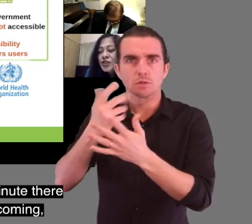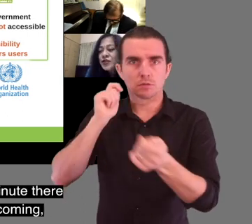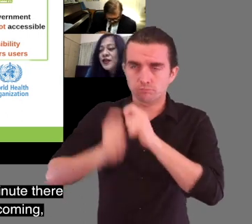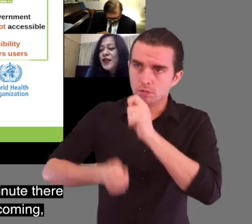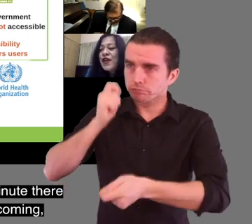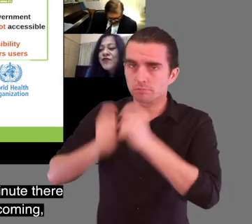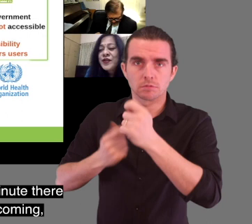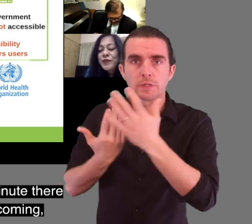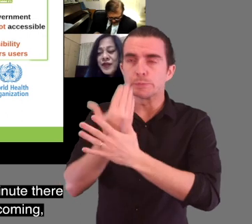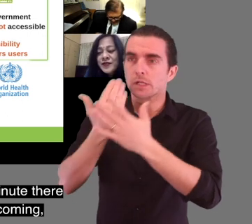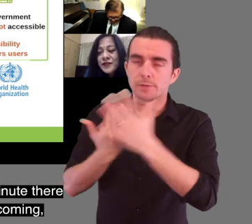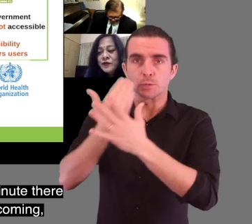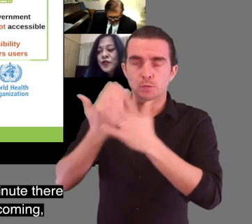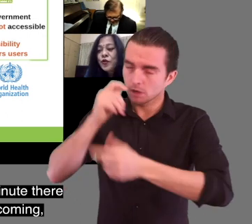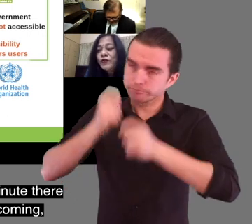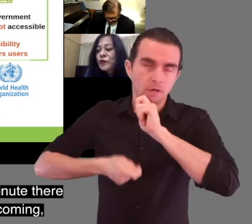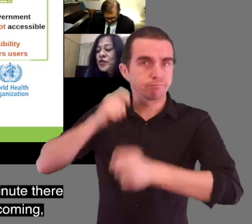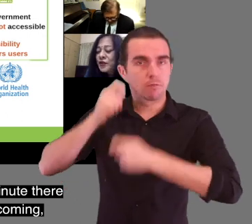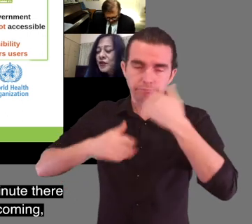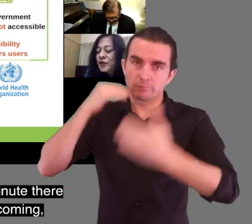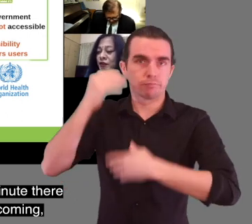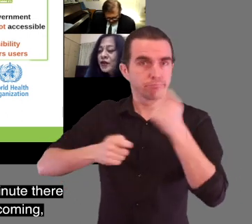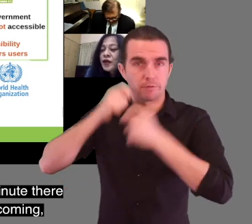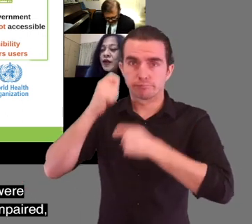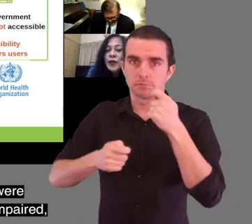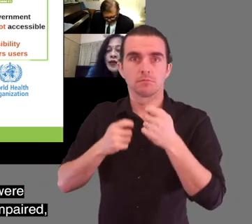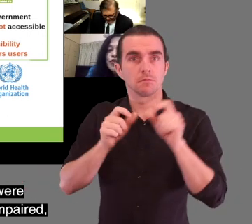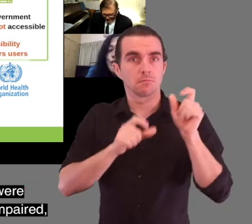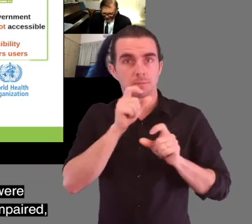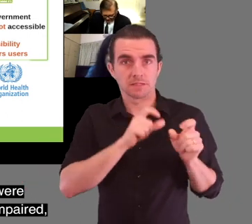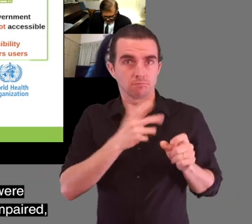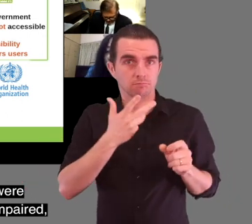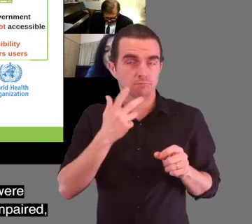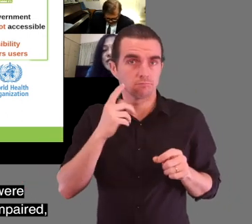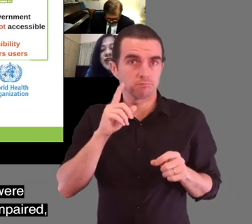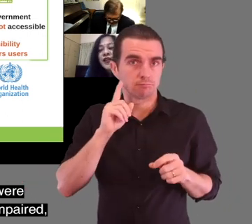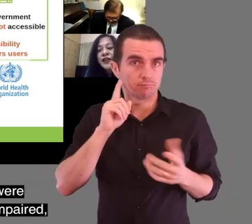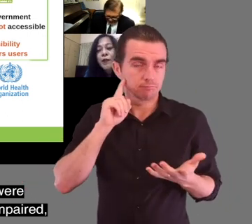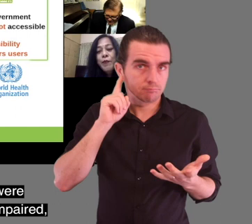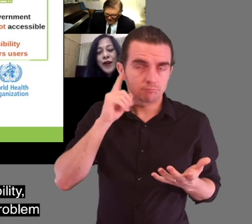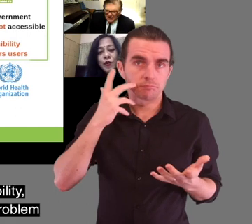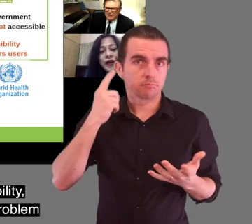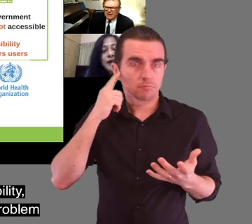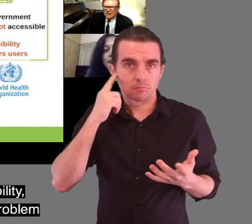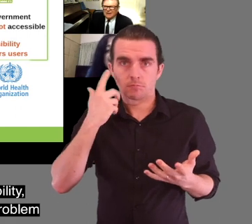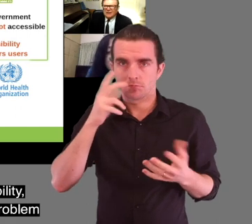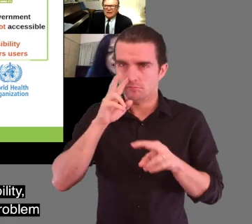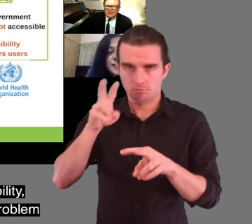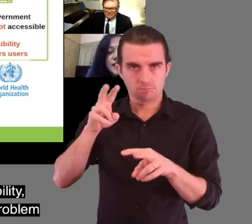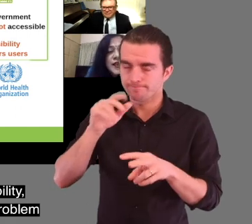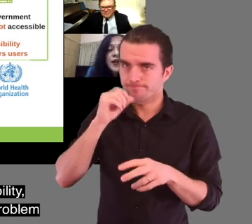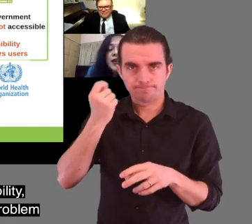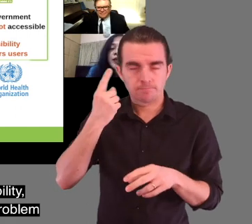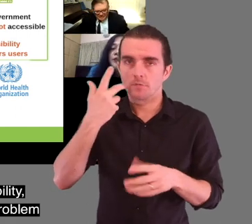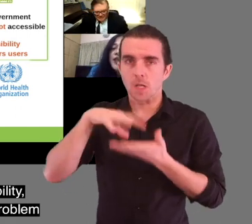disseminating information, and every minute there was a new information coming, But to many who were speech and hearing impaired, who had learning